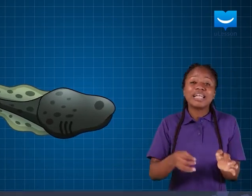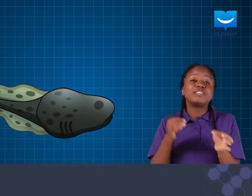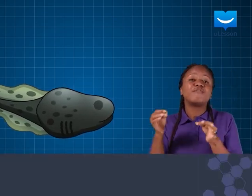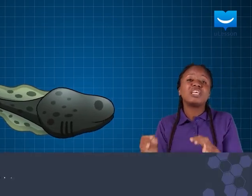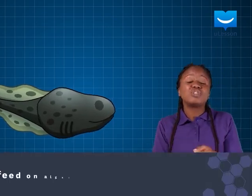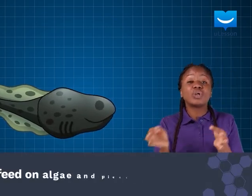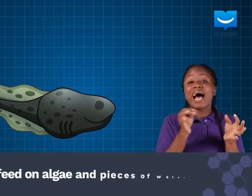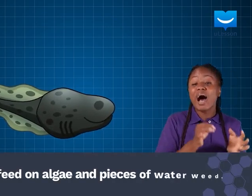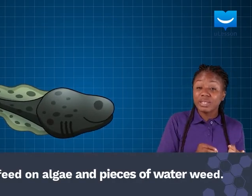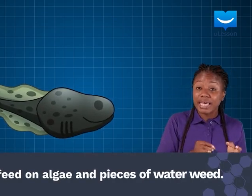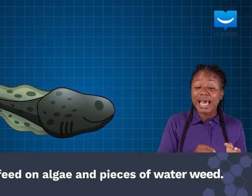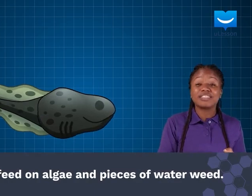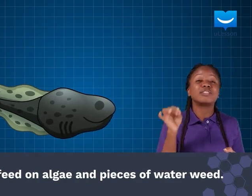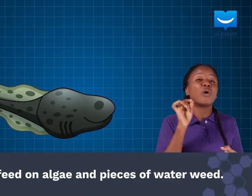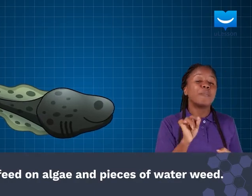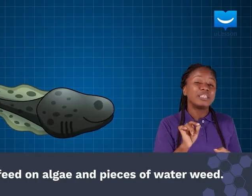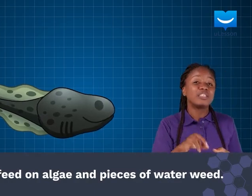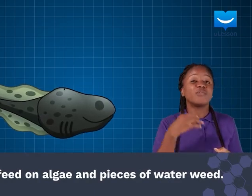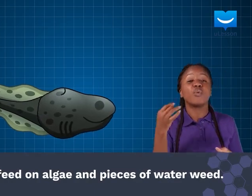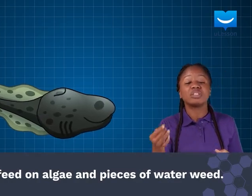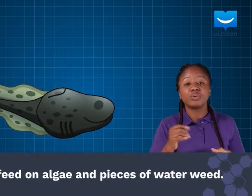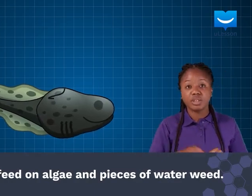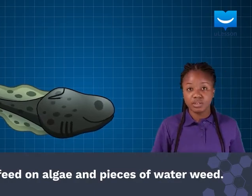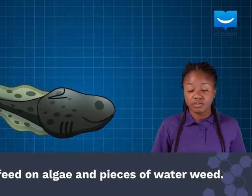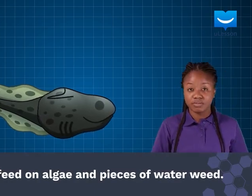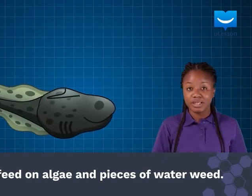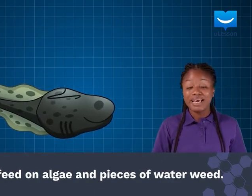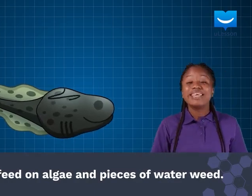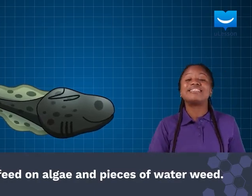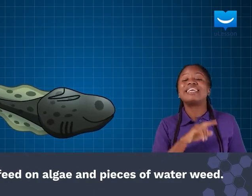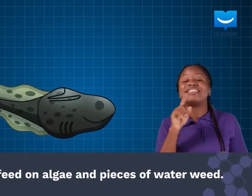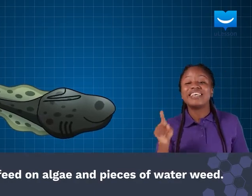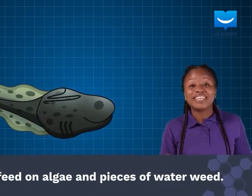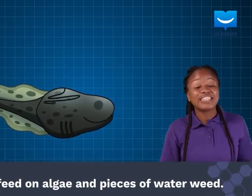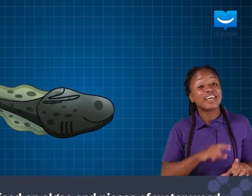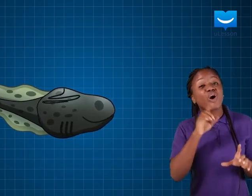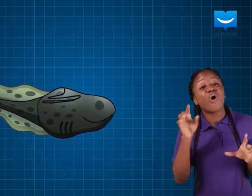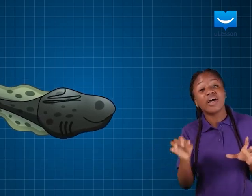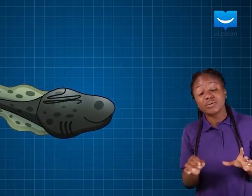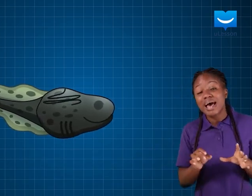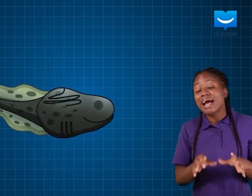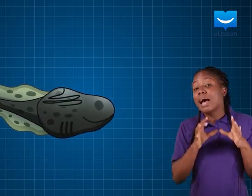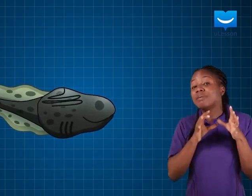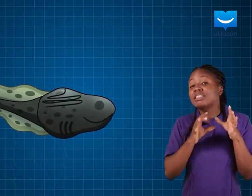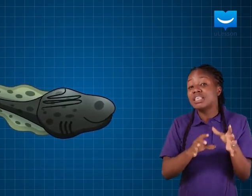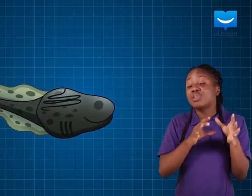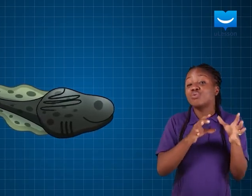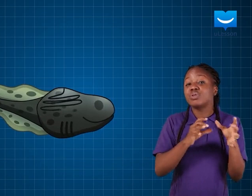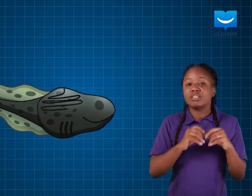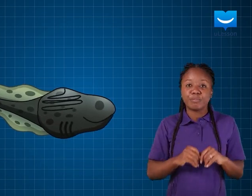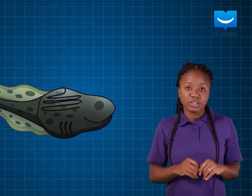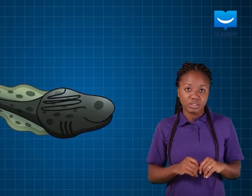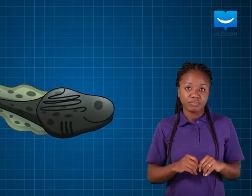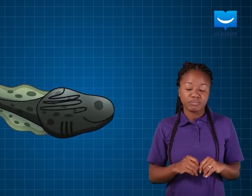forms and it feeds on algae and small pieces of water weeds. Its intestines are coiled and can be seen